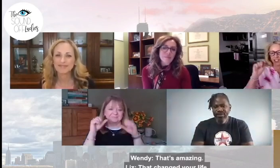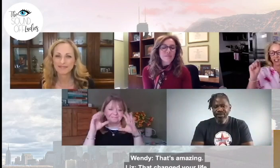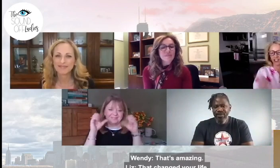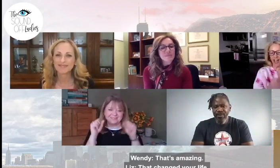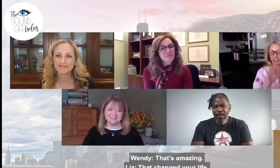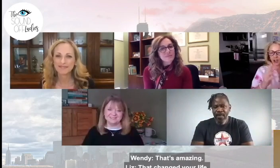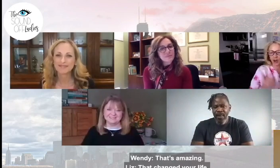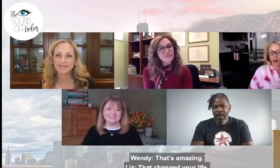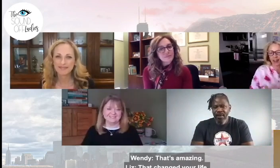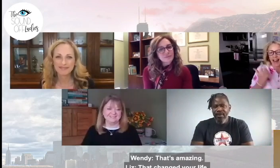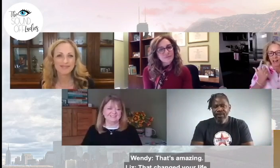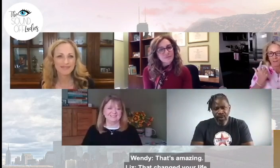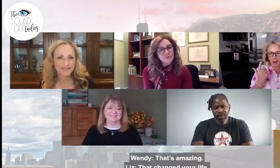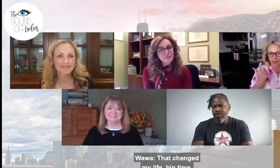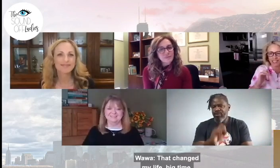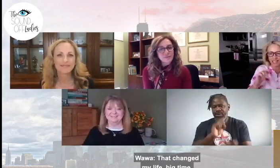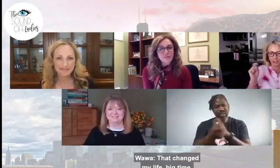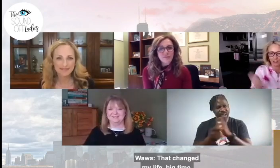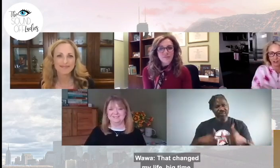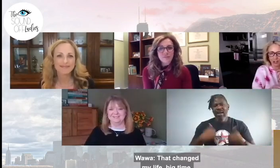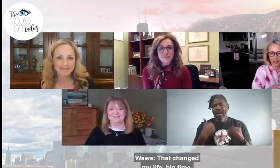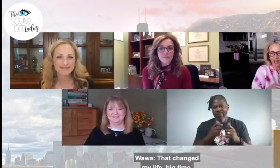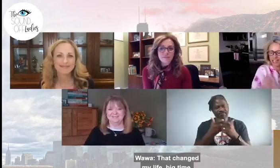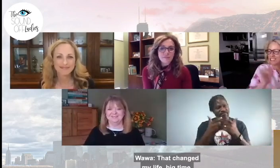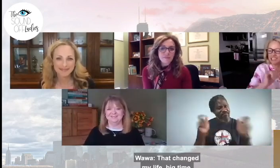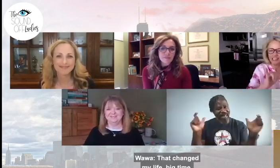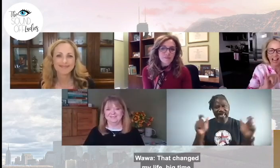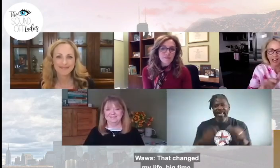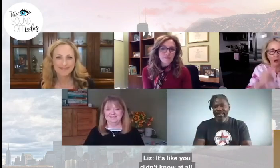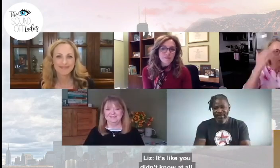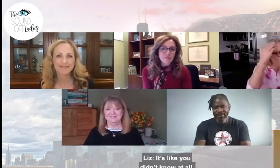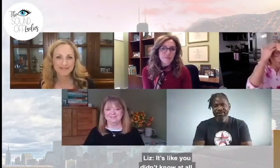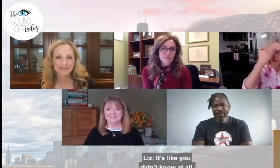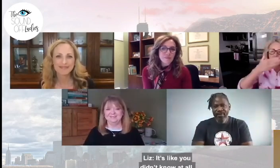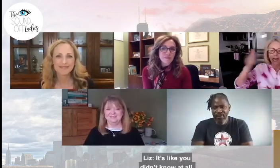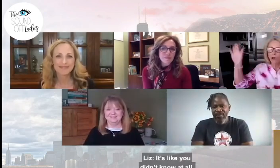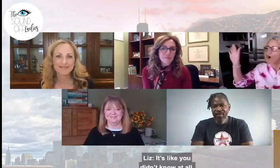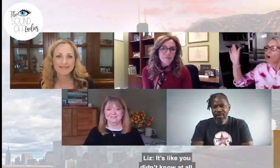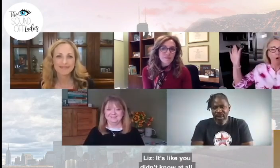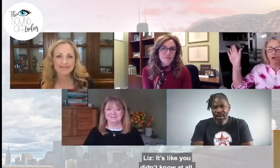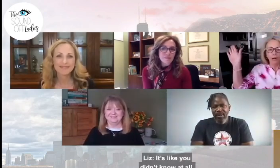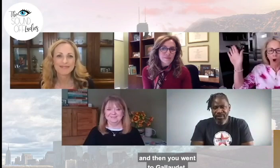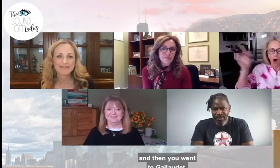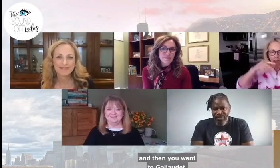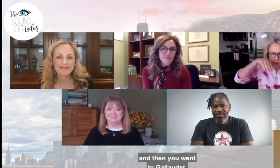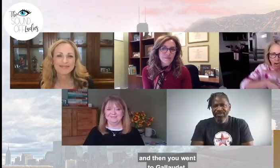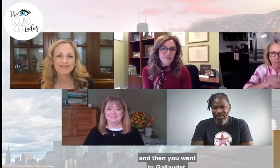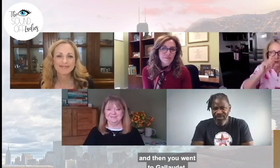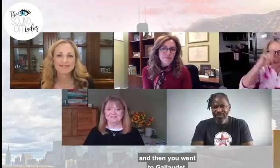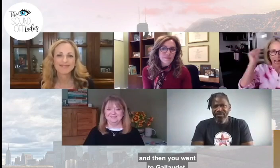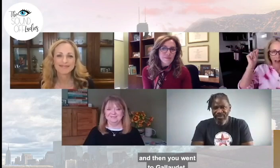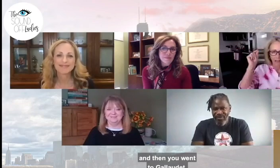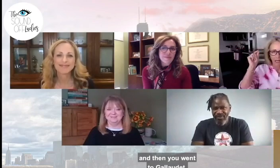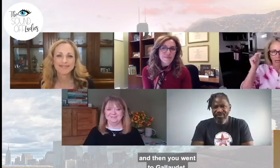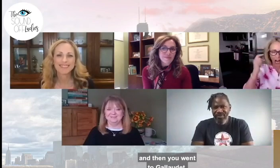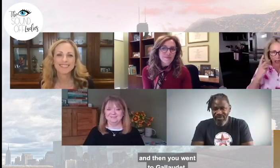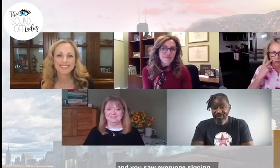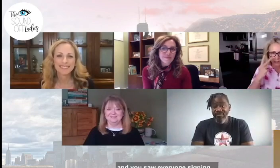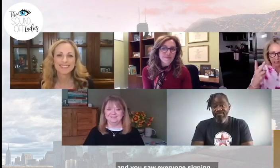very grateful for that. And that's your life, right? Your life completely changed then. It opened you up to